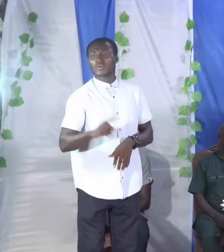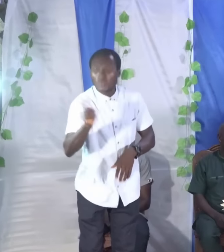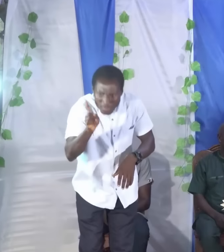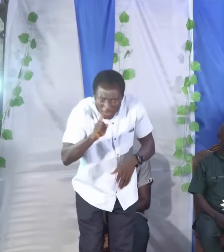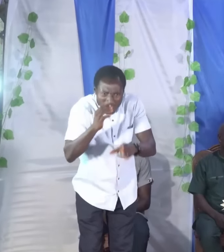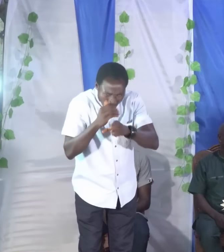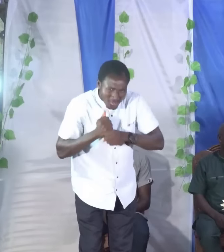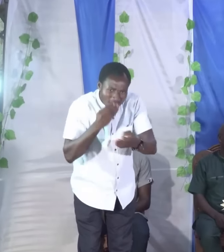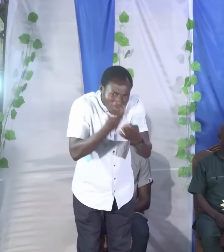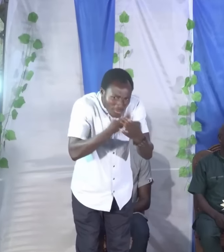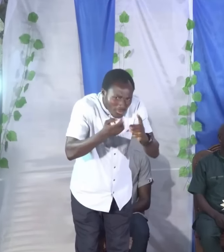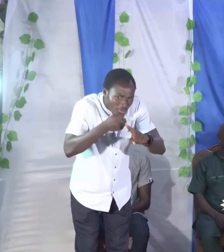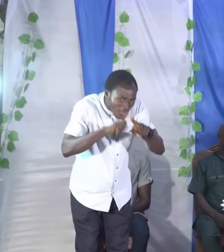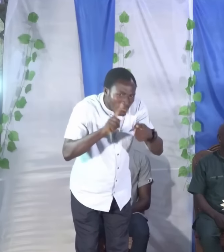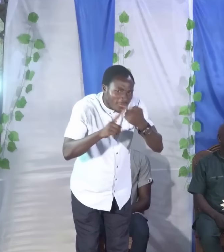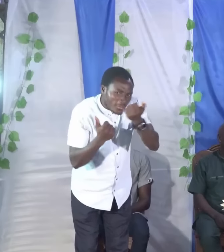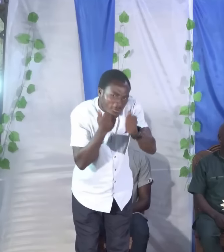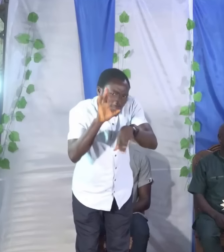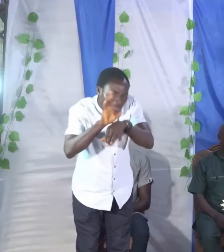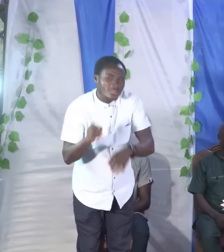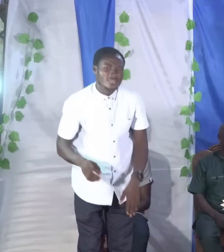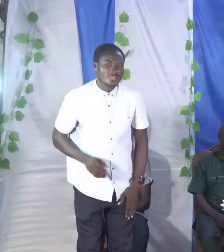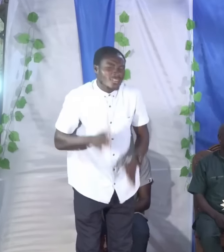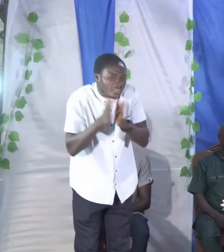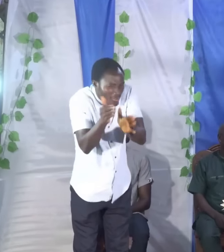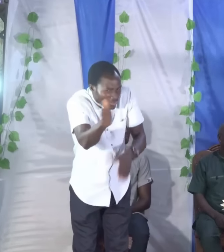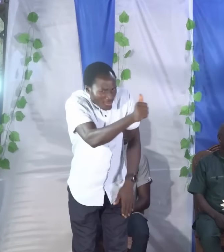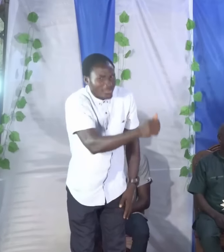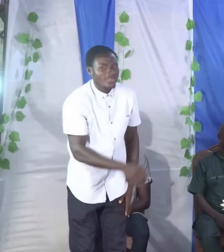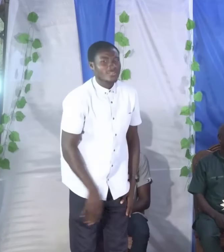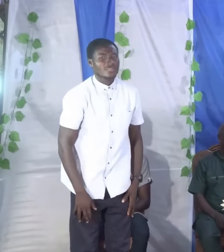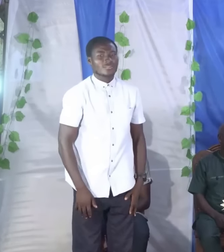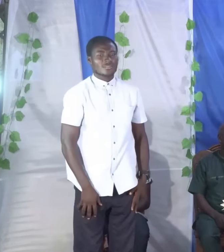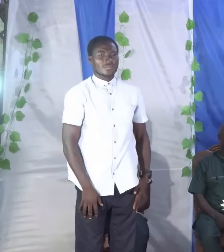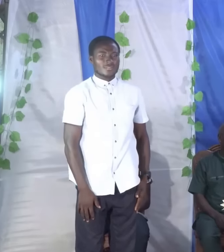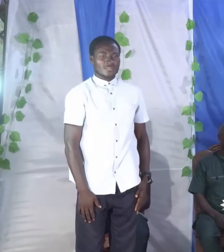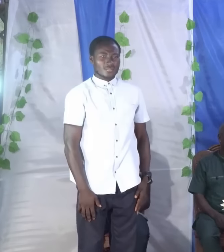mo ayibida kakra na nya media ma me no me medie bibi no so asu me sanfa mrewo